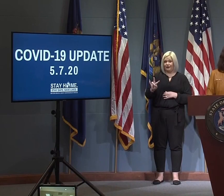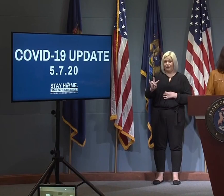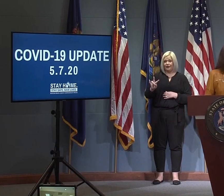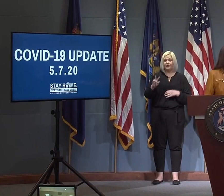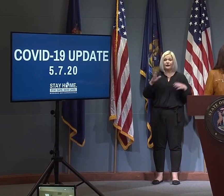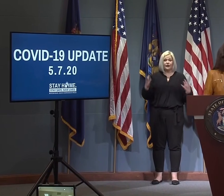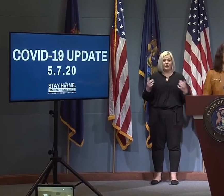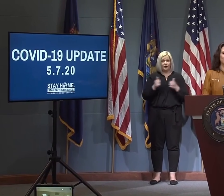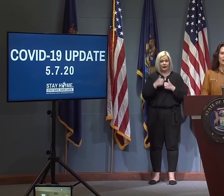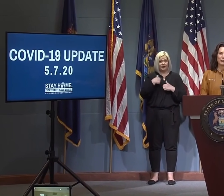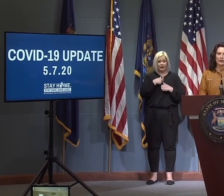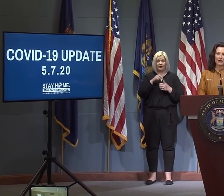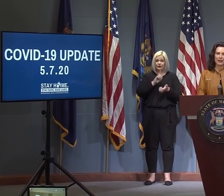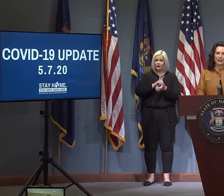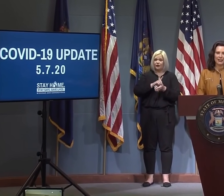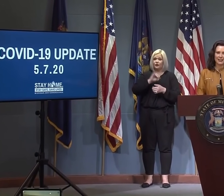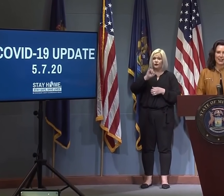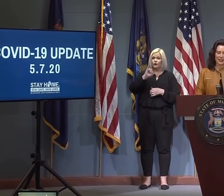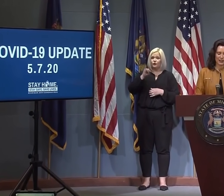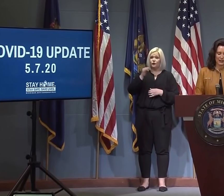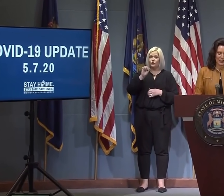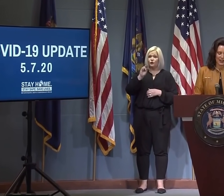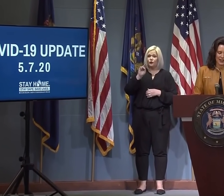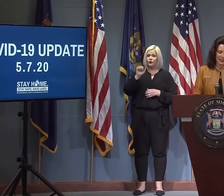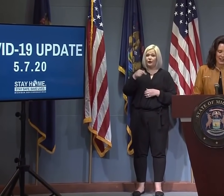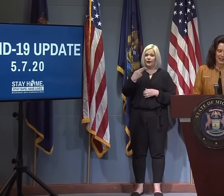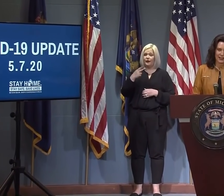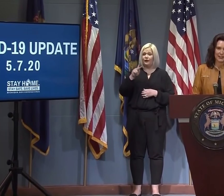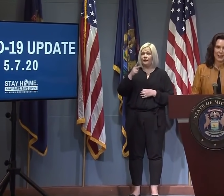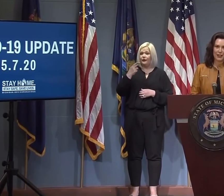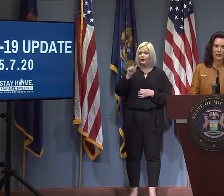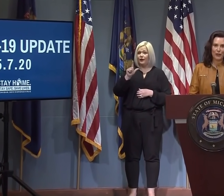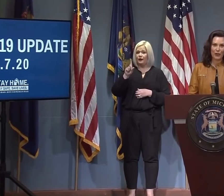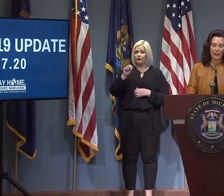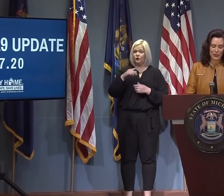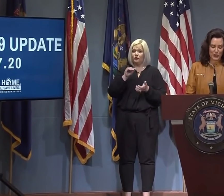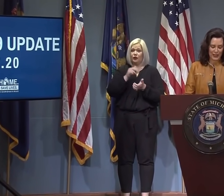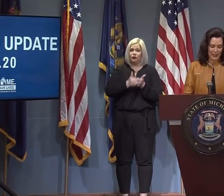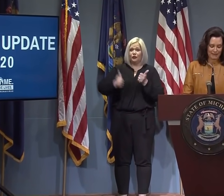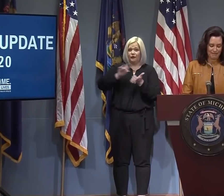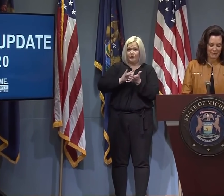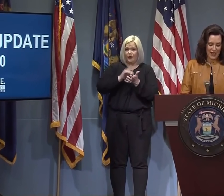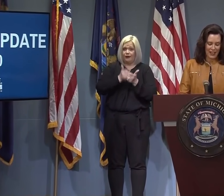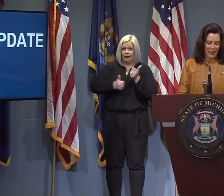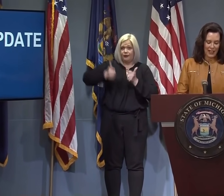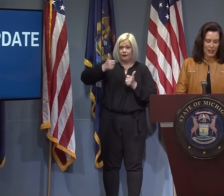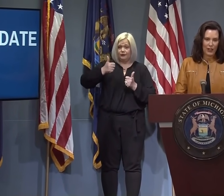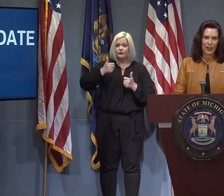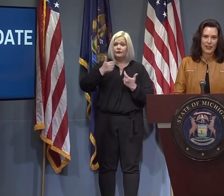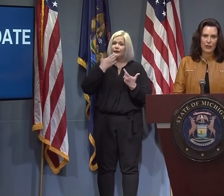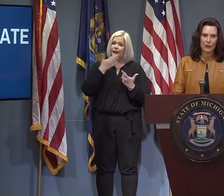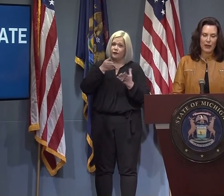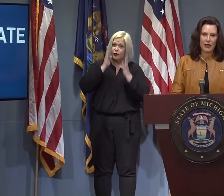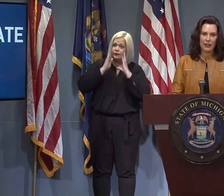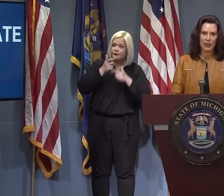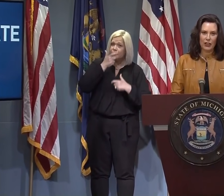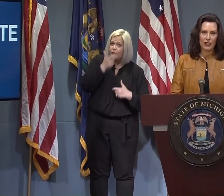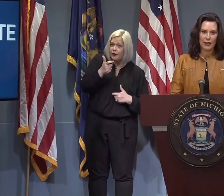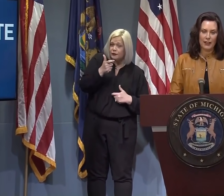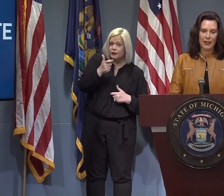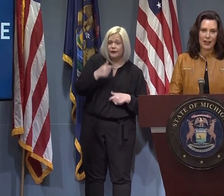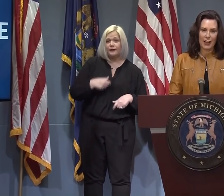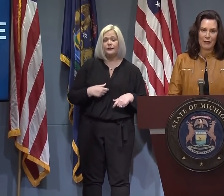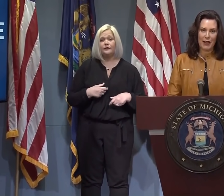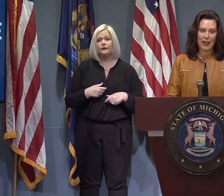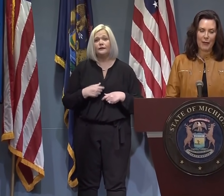by Dr. Joneigh Khaldun, our Chief Medical Executive, and thank you for tuning in. I thought that it would be a